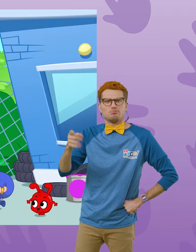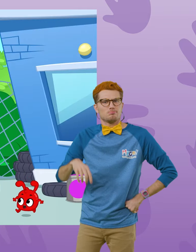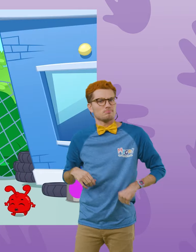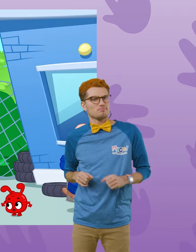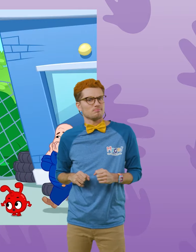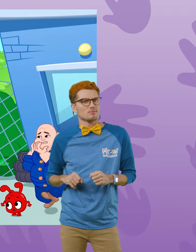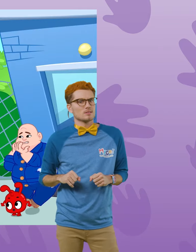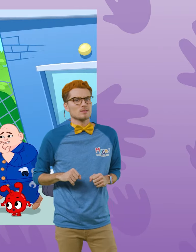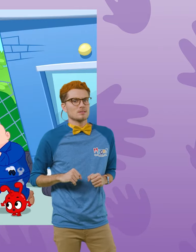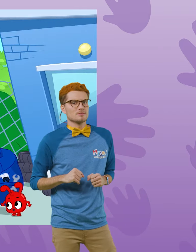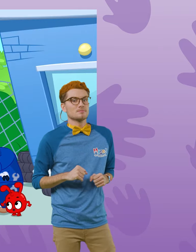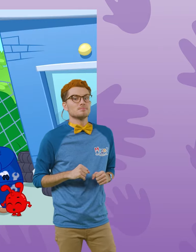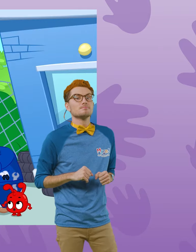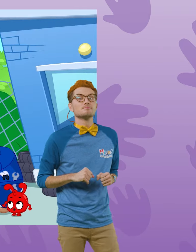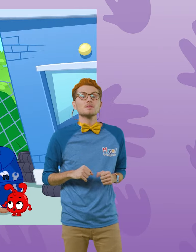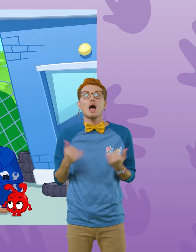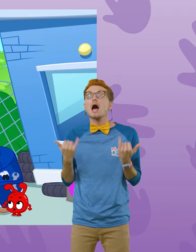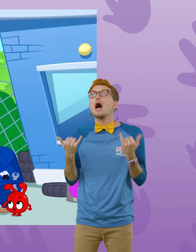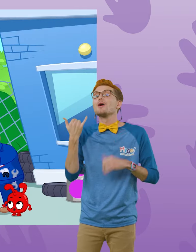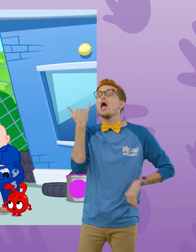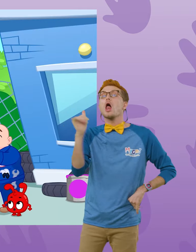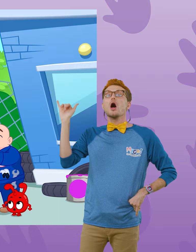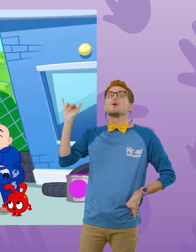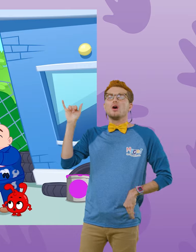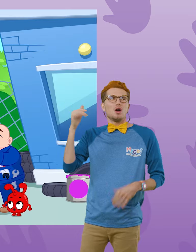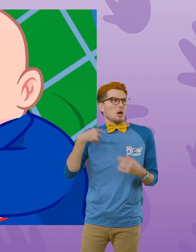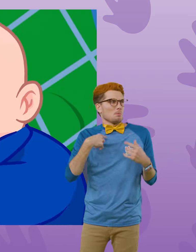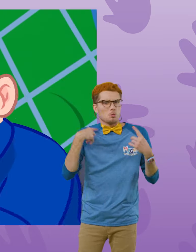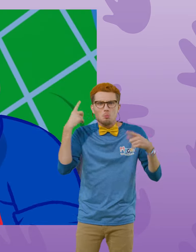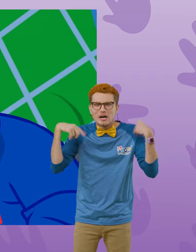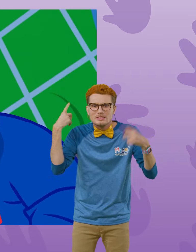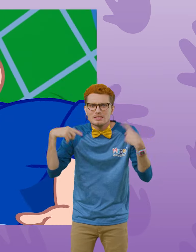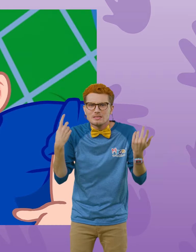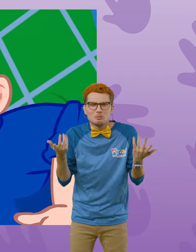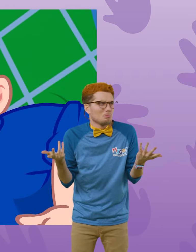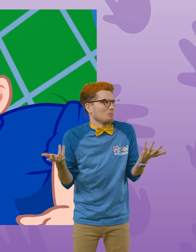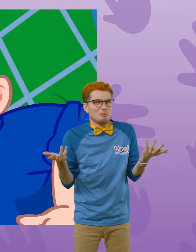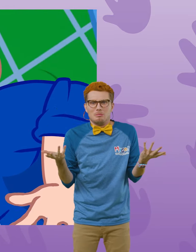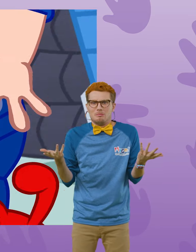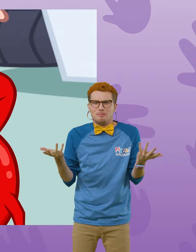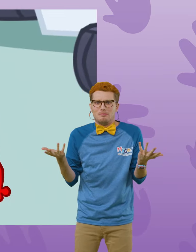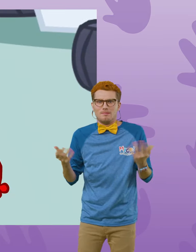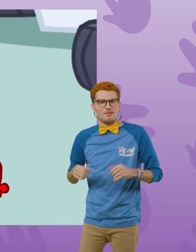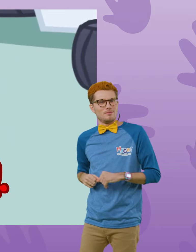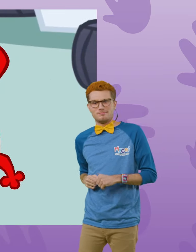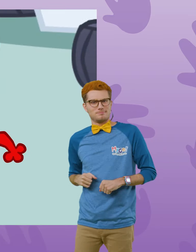Oh, look at the car! Now it's yellow. Am I going crazy?